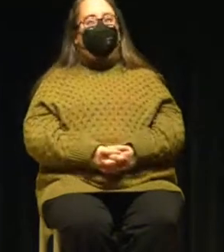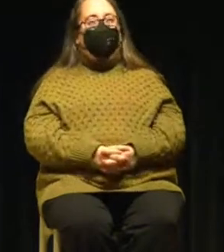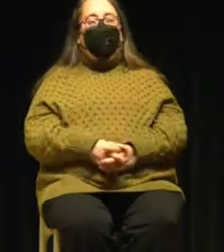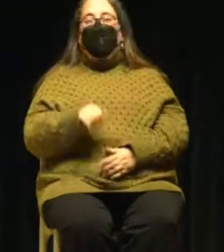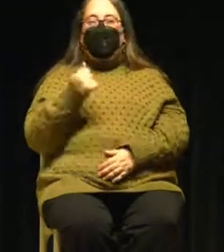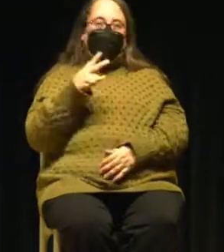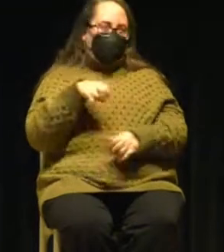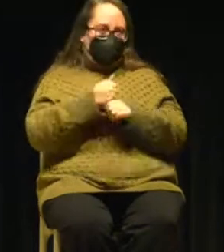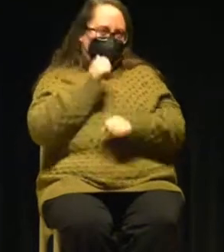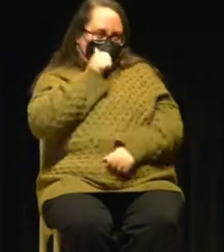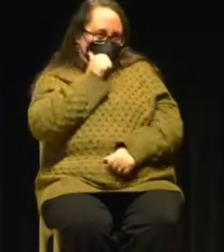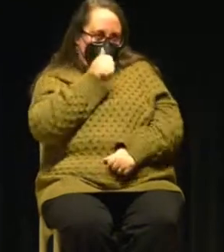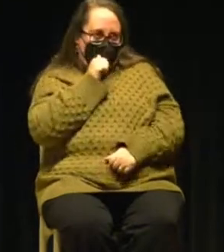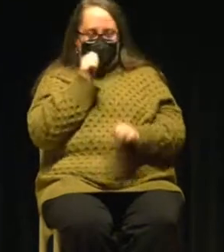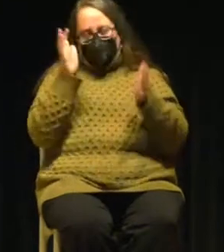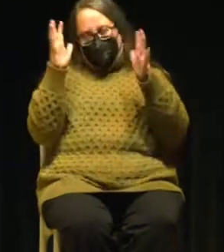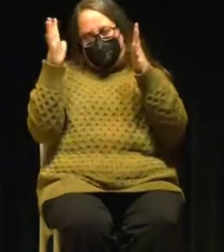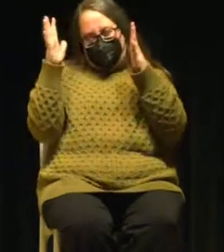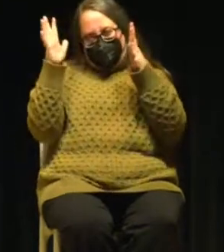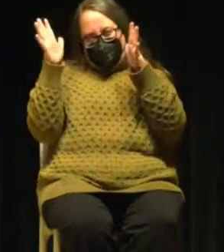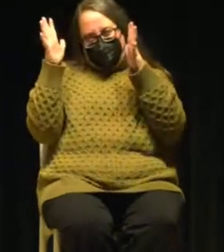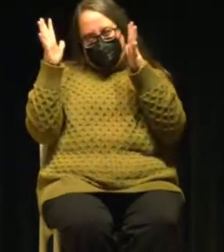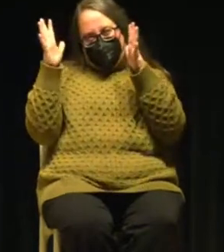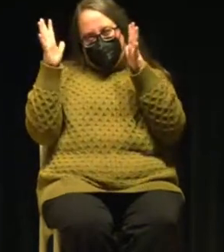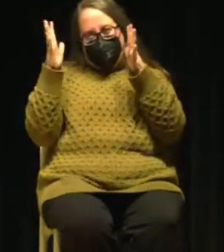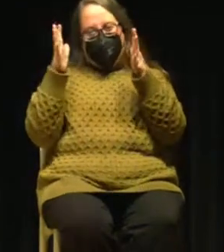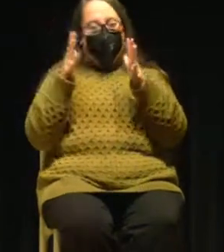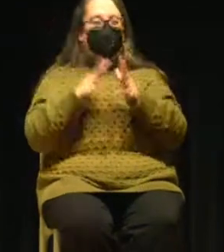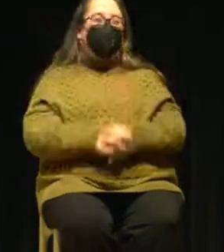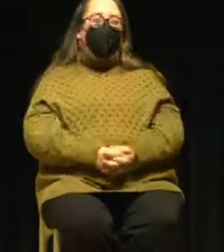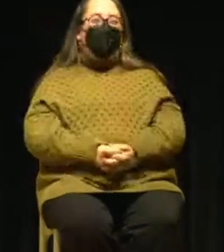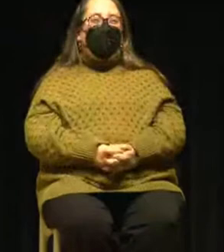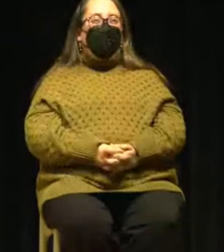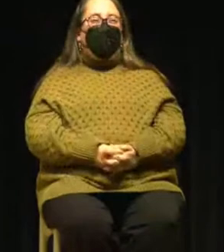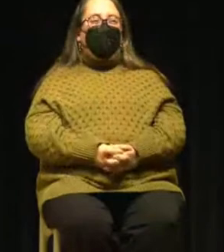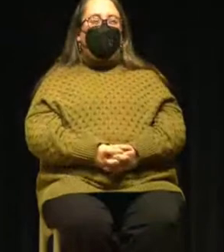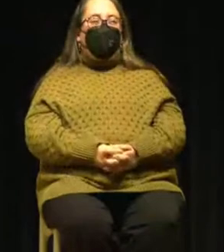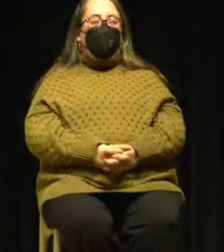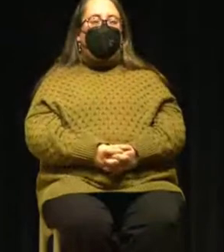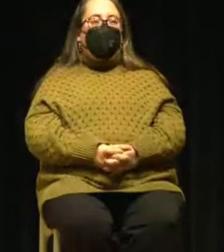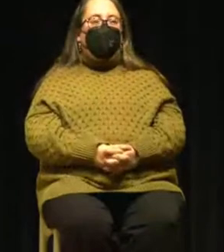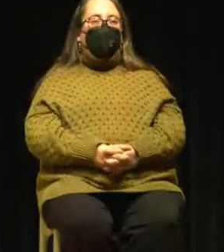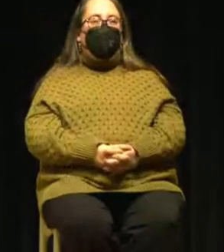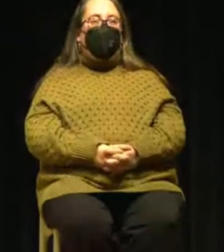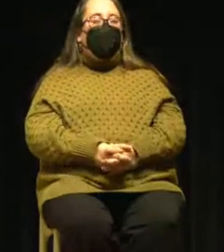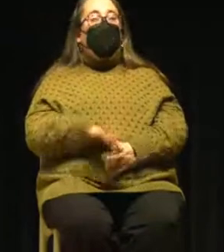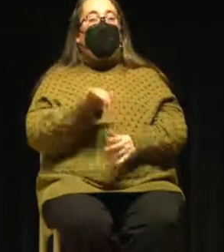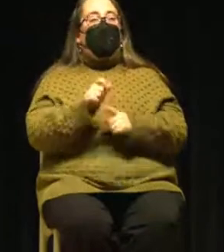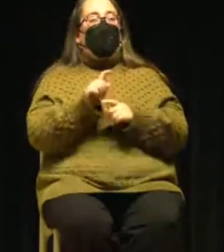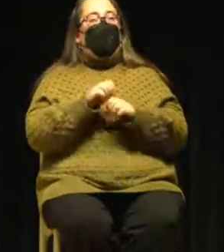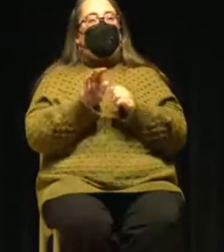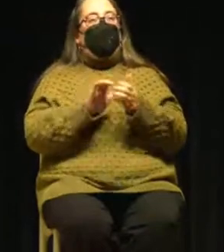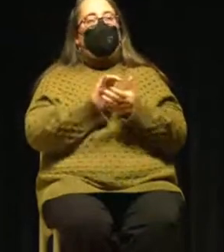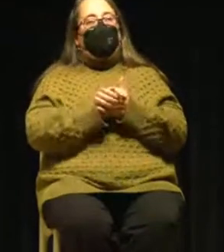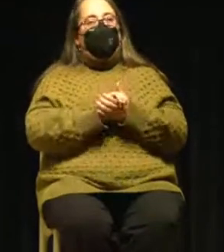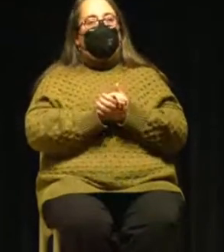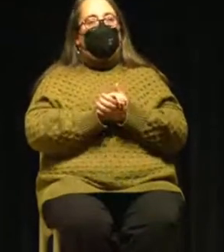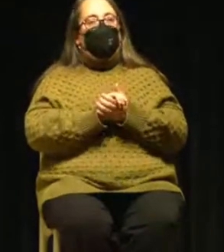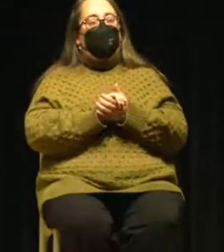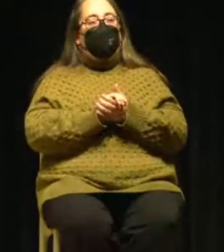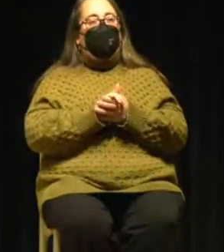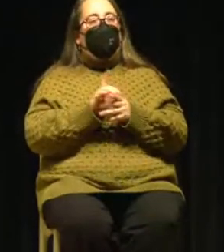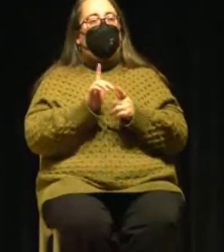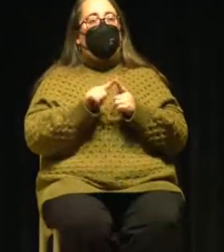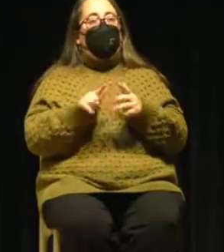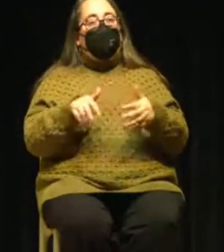17 years tomorrow. It's our anniversary. That's so sweet. Yeah. That's very sweet. There's never been a moment in our marriage, I don't care when I've been at my